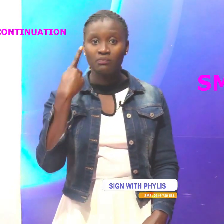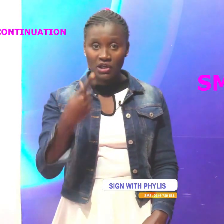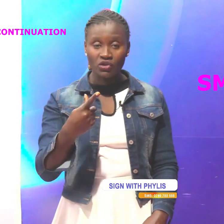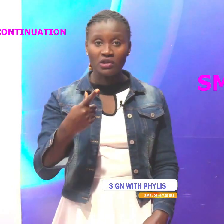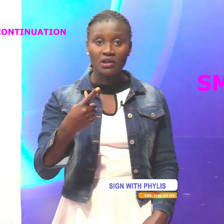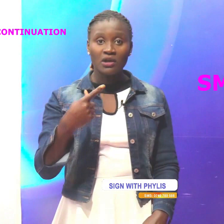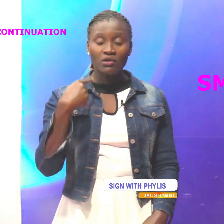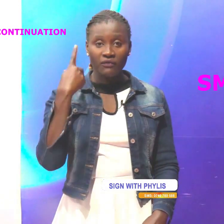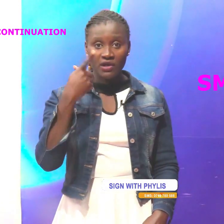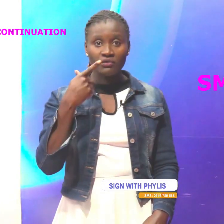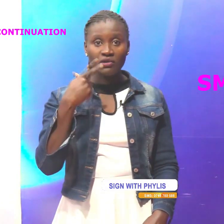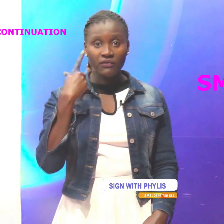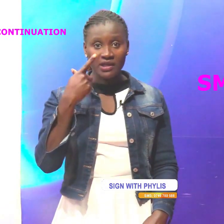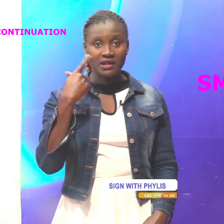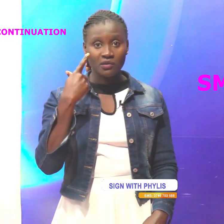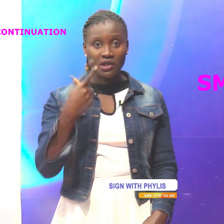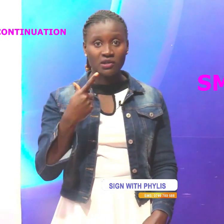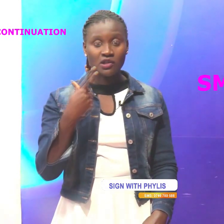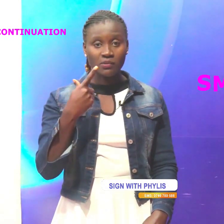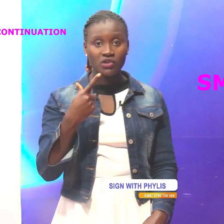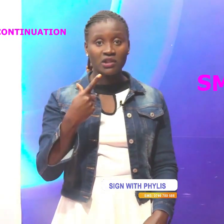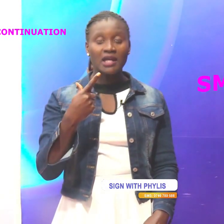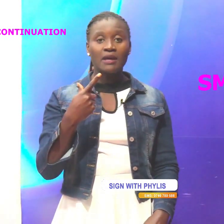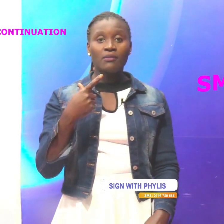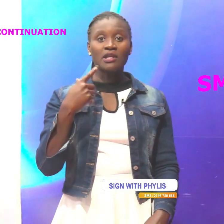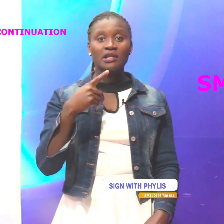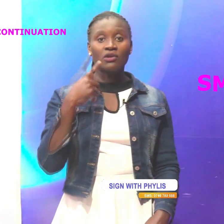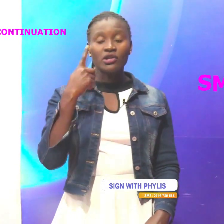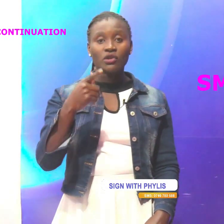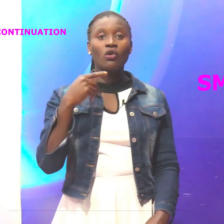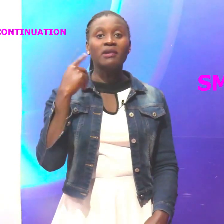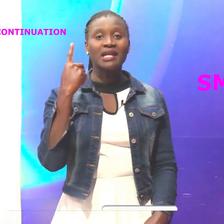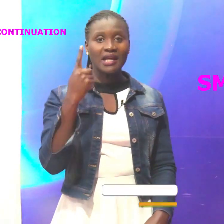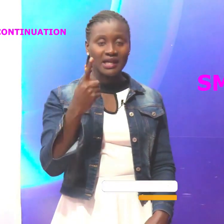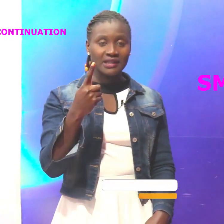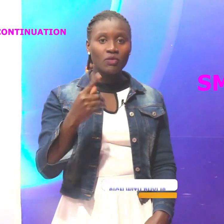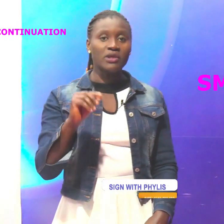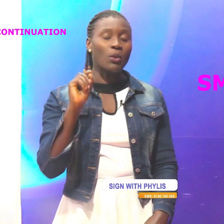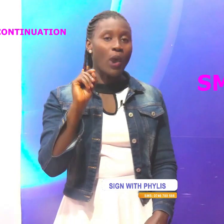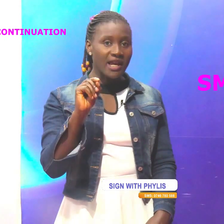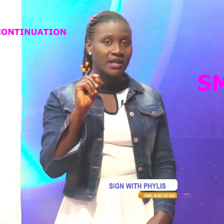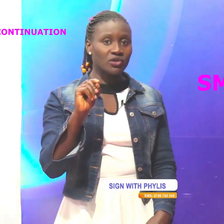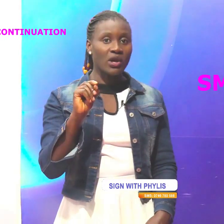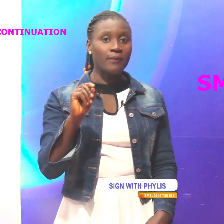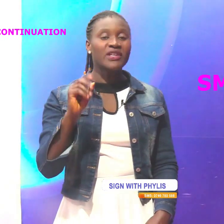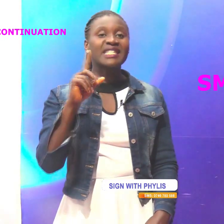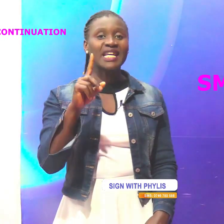expression, with your face expression, it also communicates with the word that you are signing.